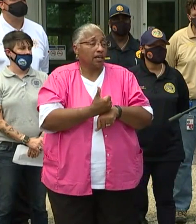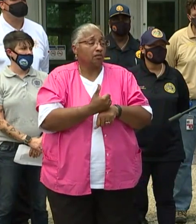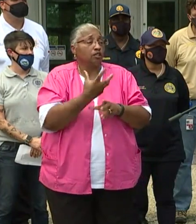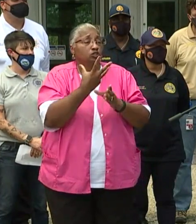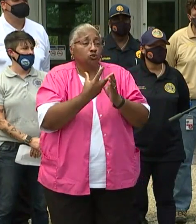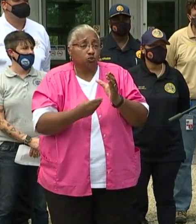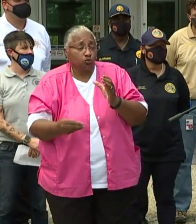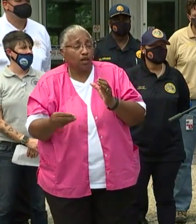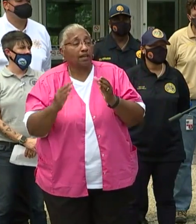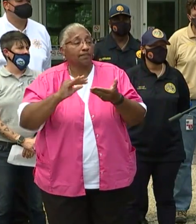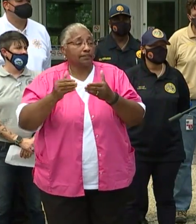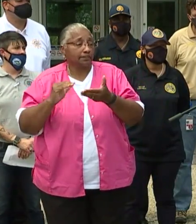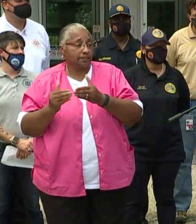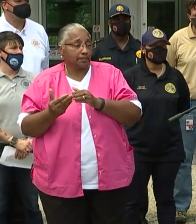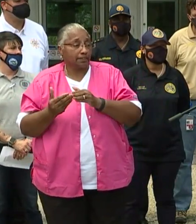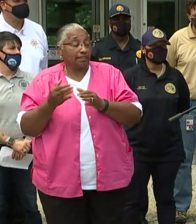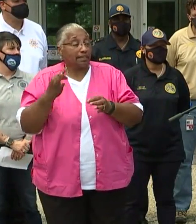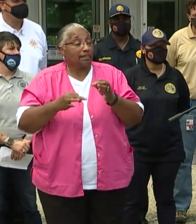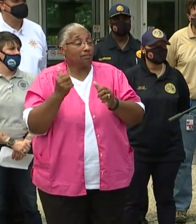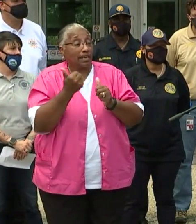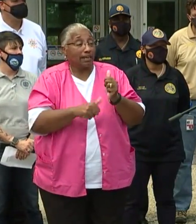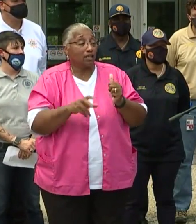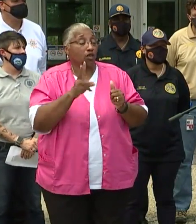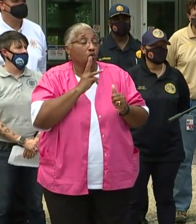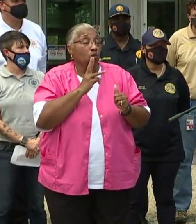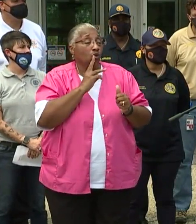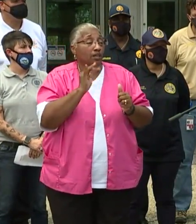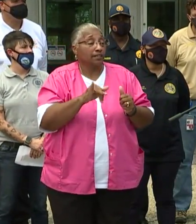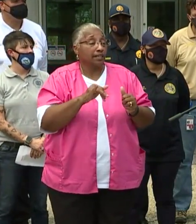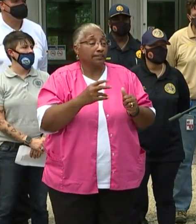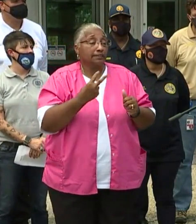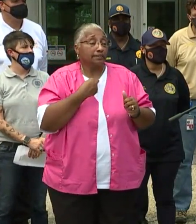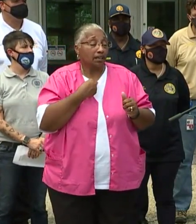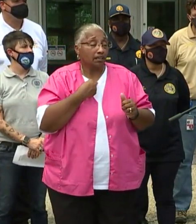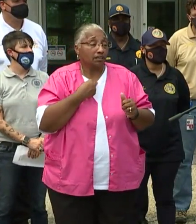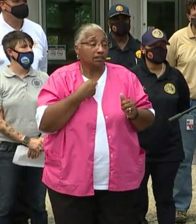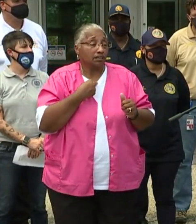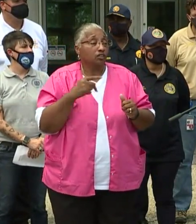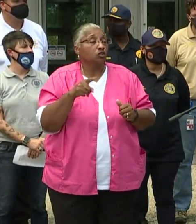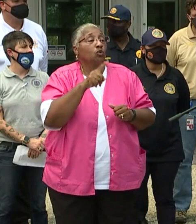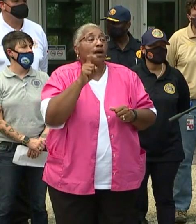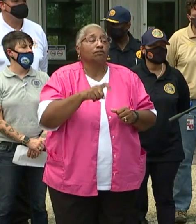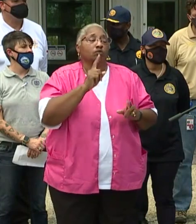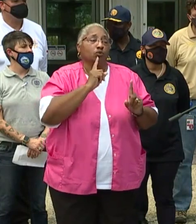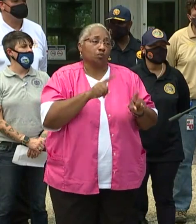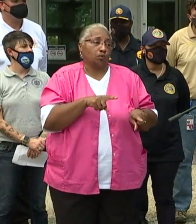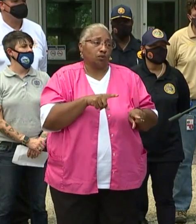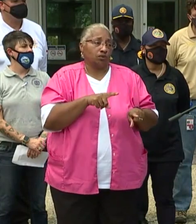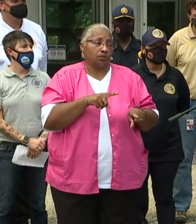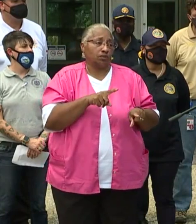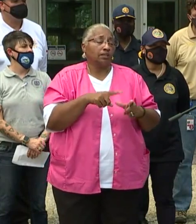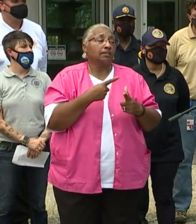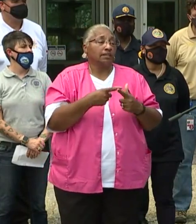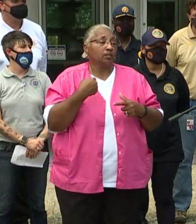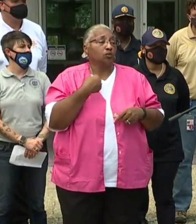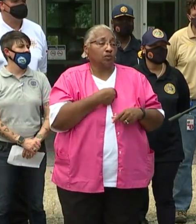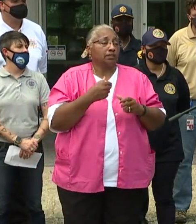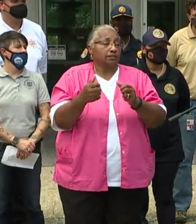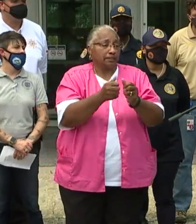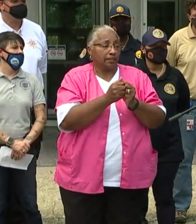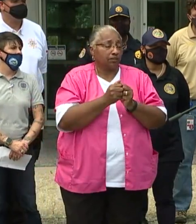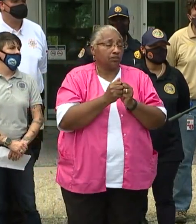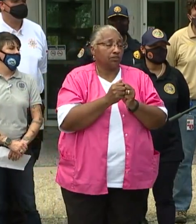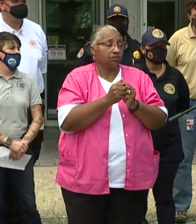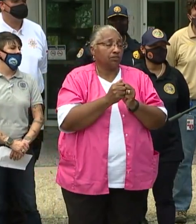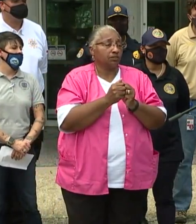street. So if there's any water that is standing now, just like Ramsey said, you have to report it, and then we'll collectively,